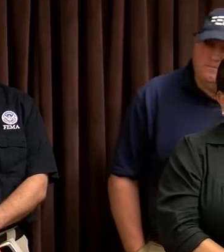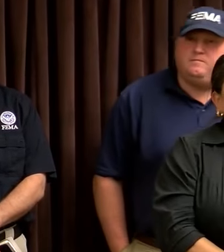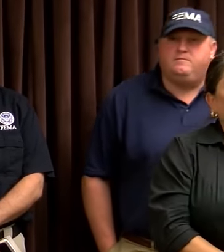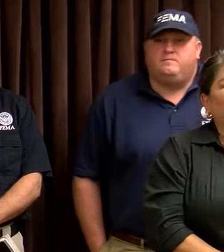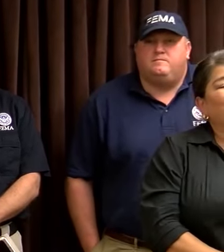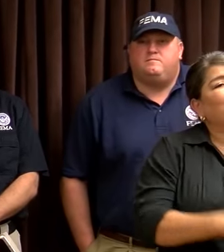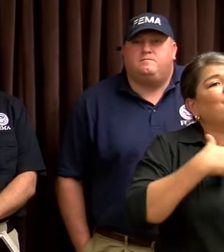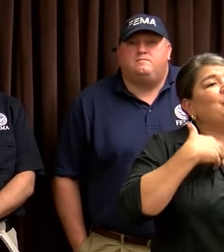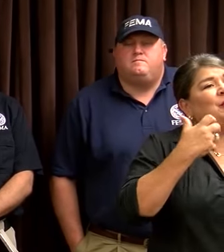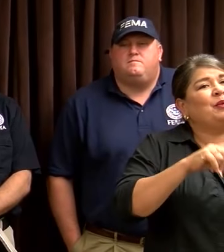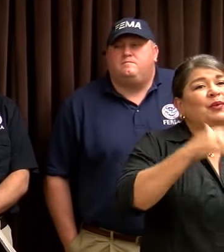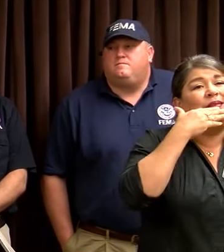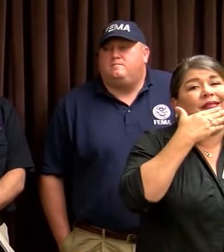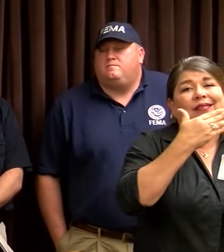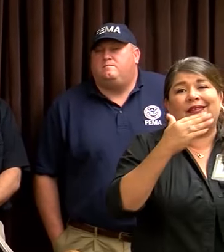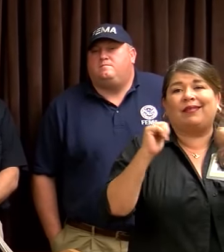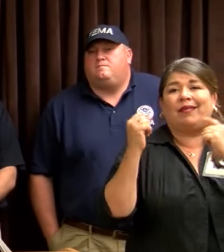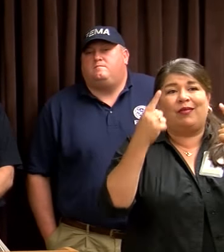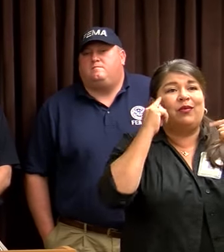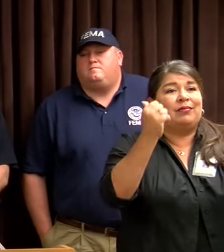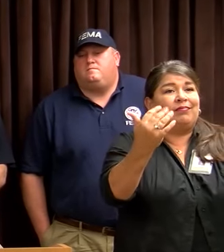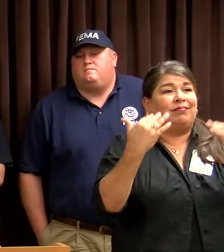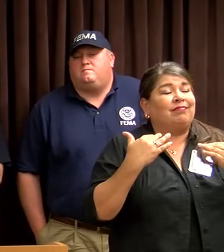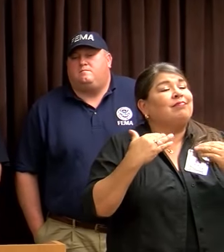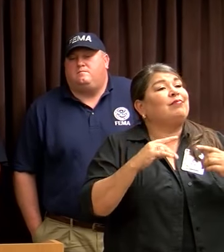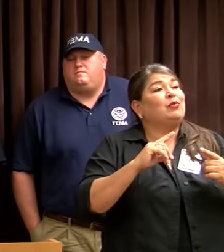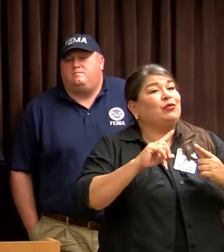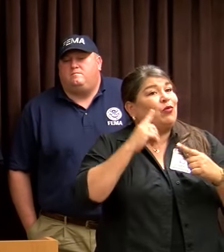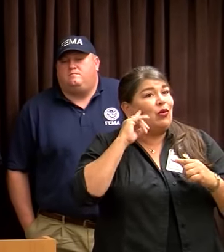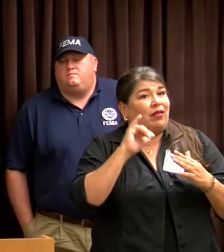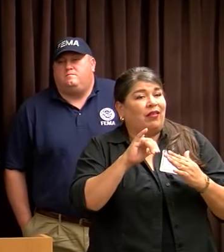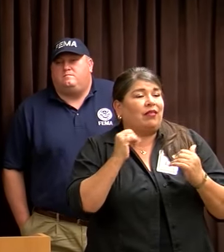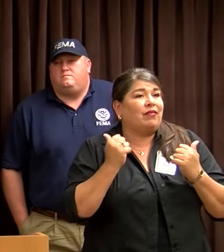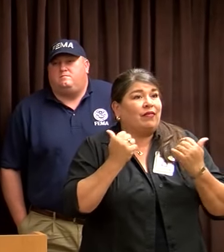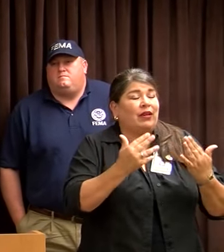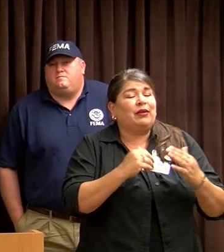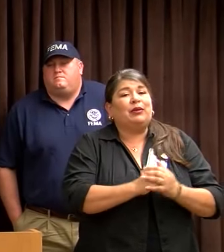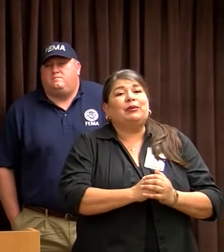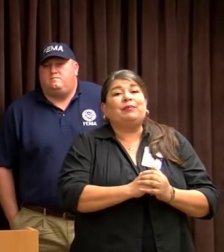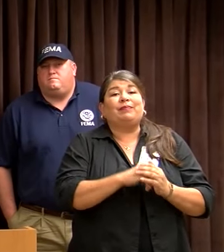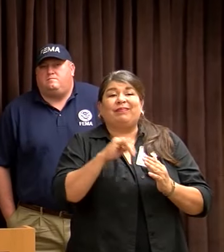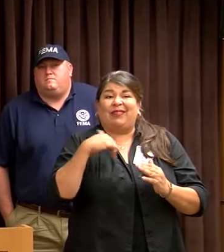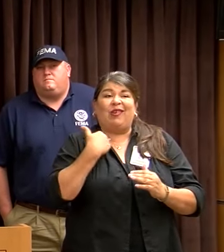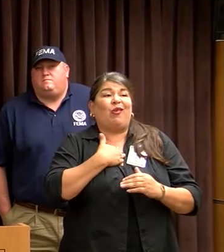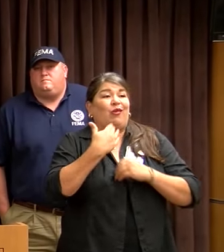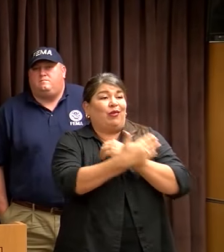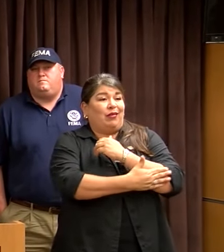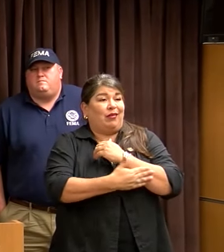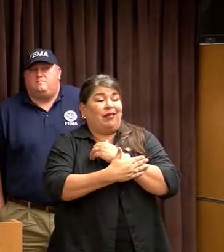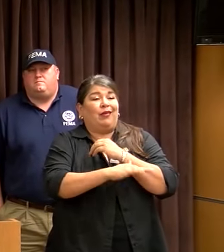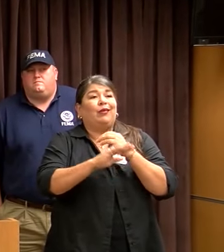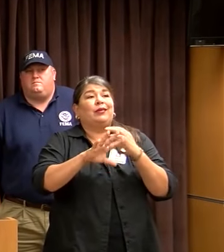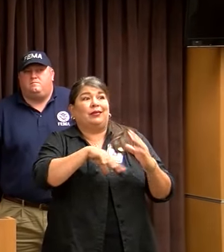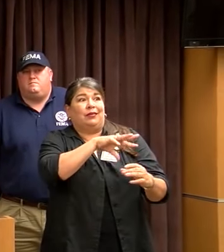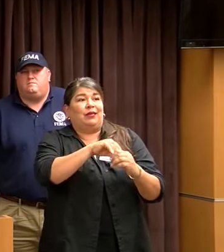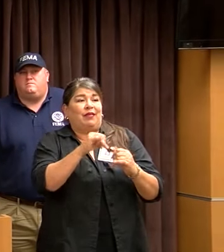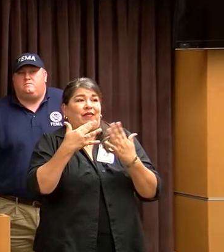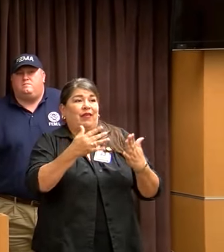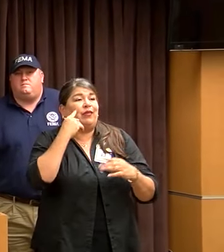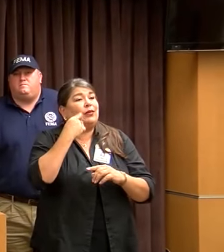I want to thank everybody for coming here to respond to the fire that our county's been experiencing for the past